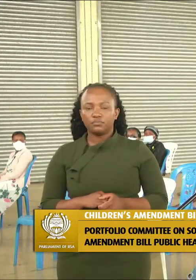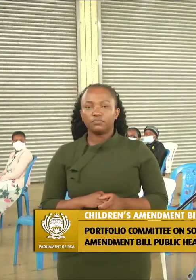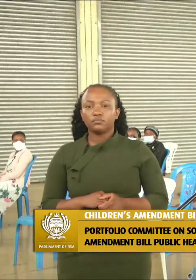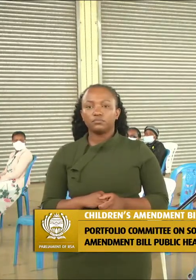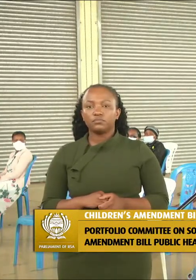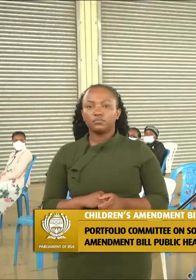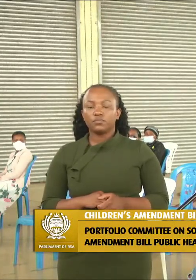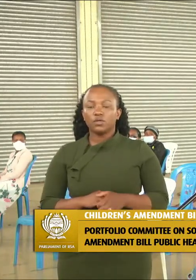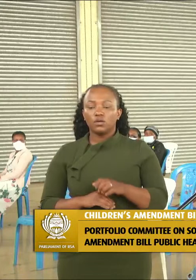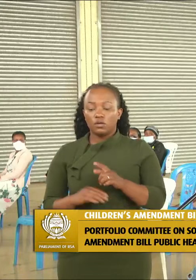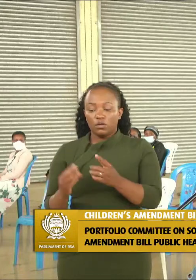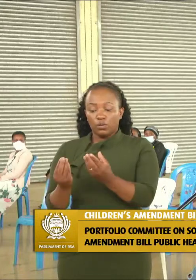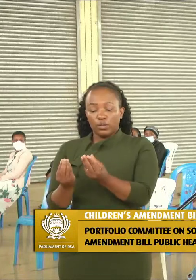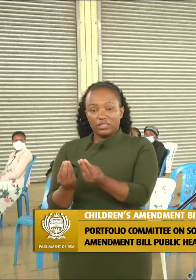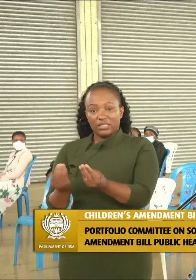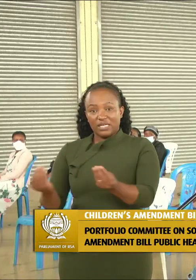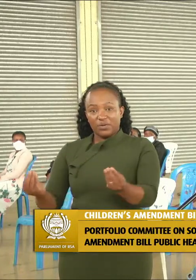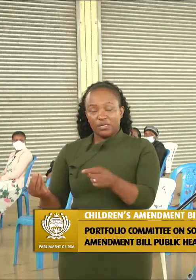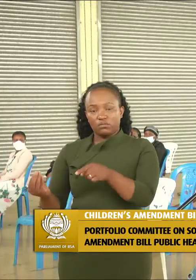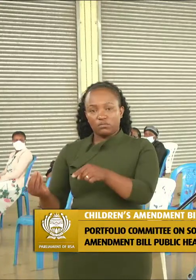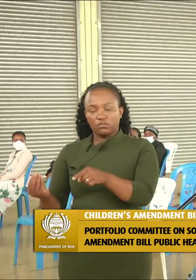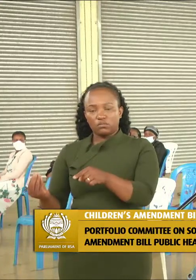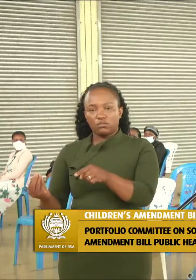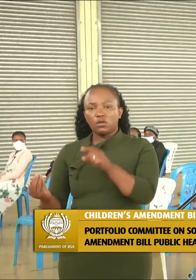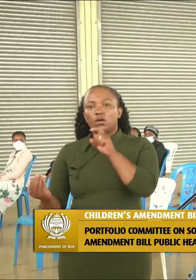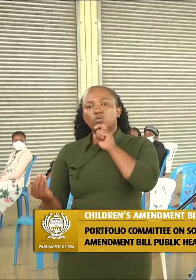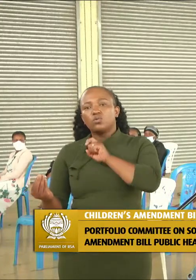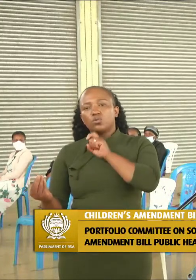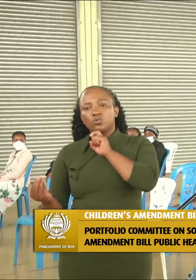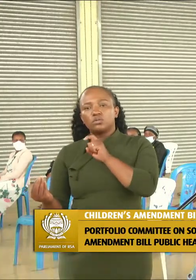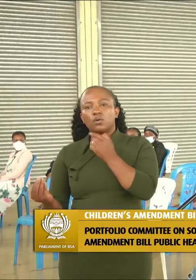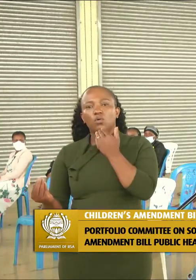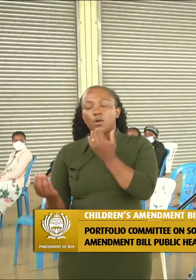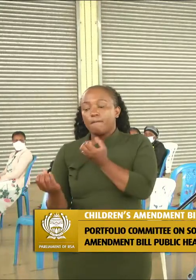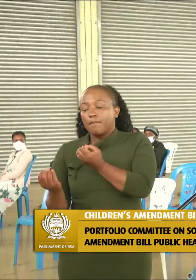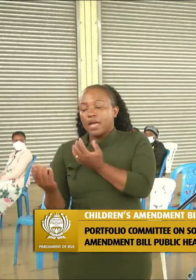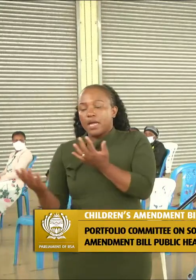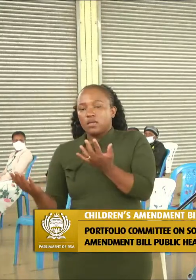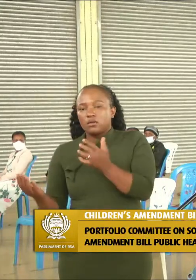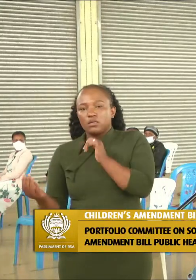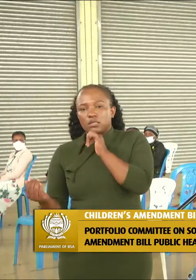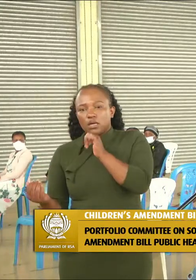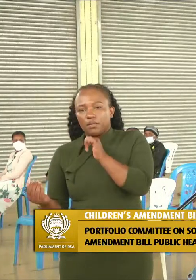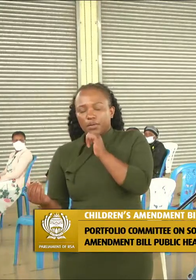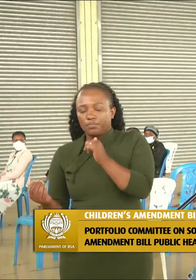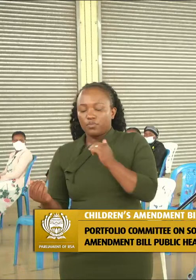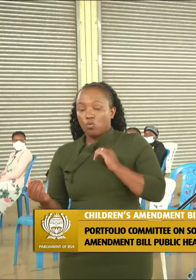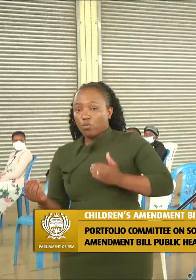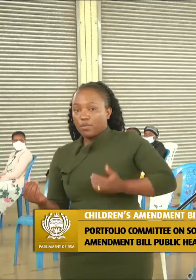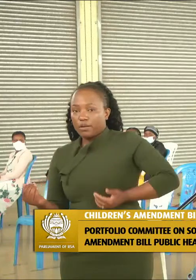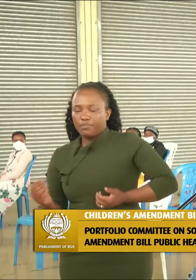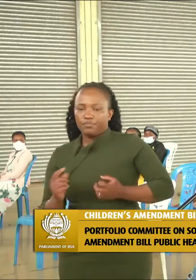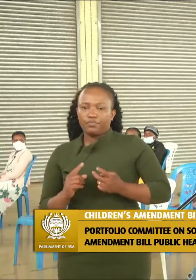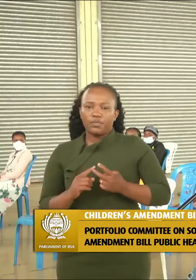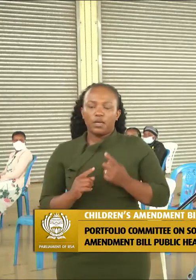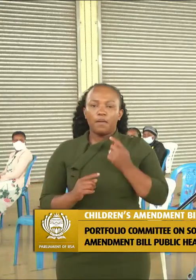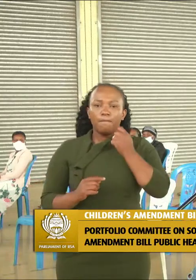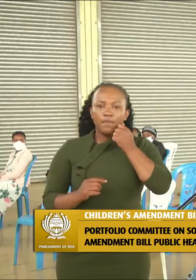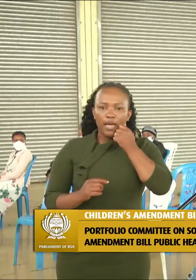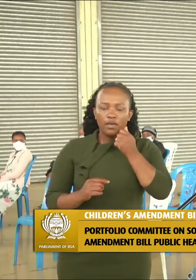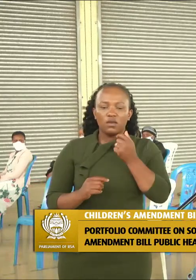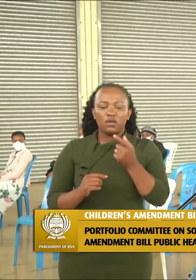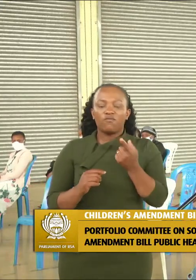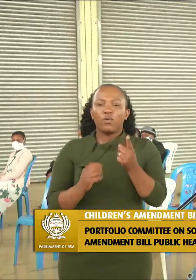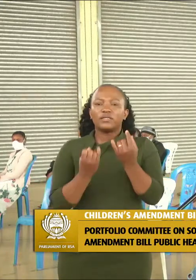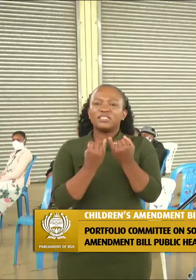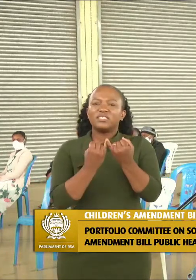are being used by many, both men and women, as pawns in the divorce